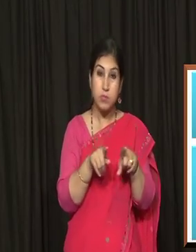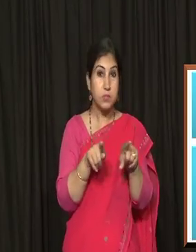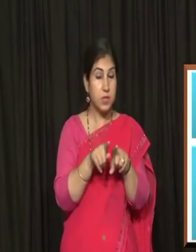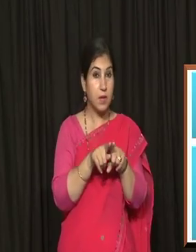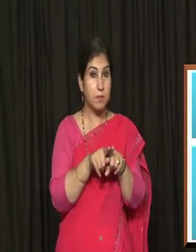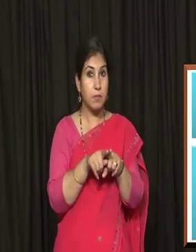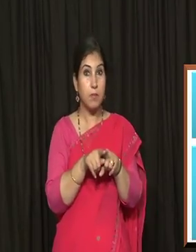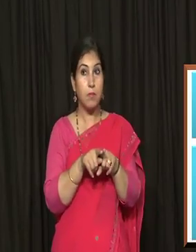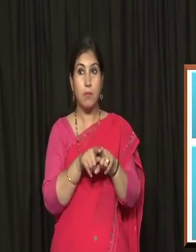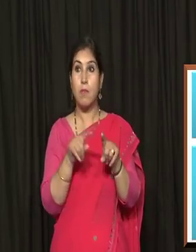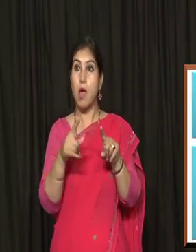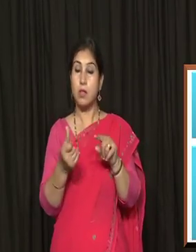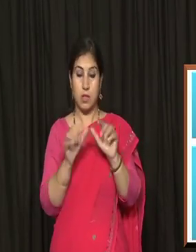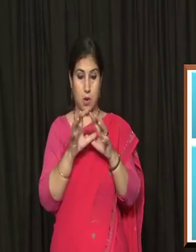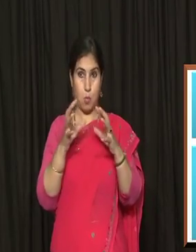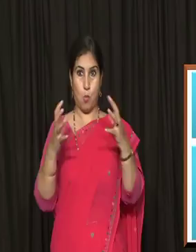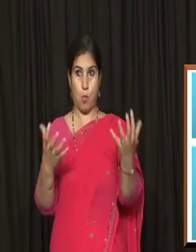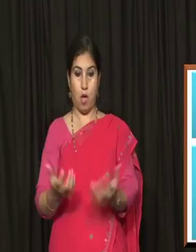but of the whole world.